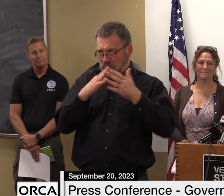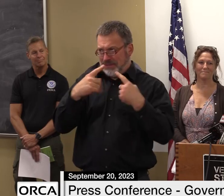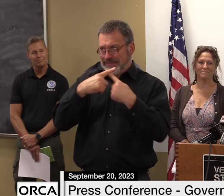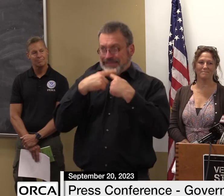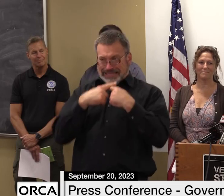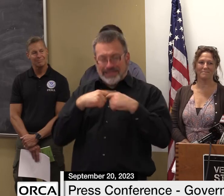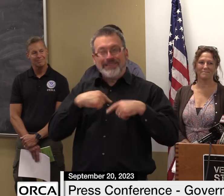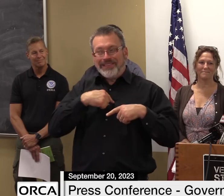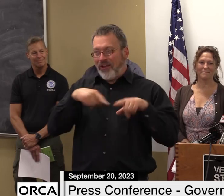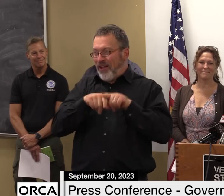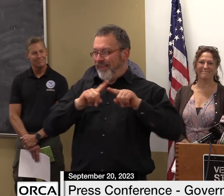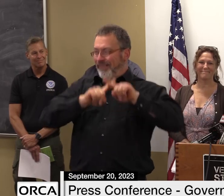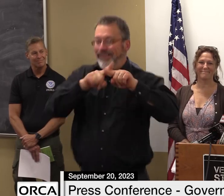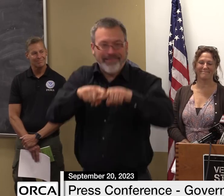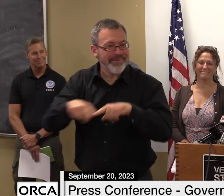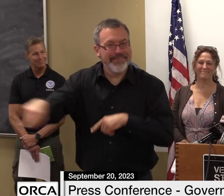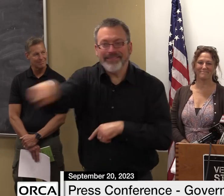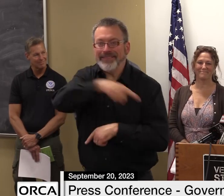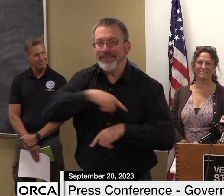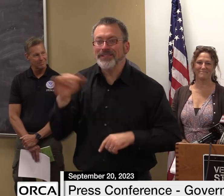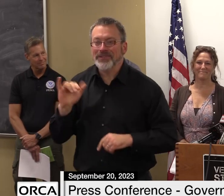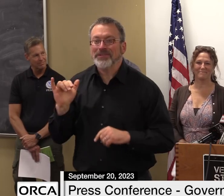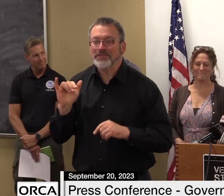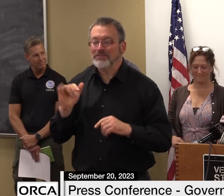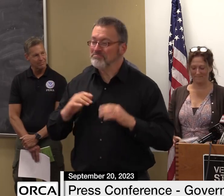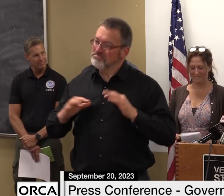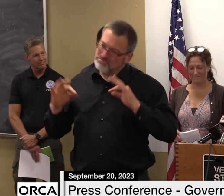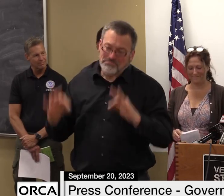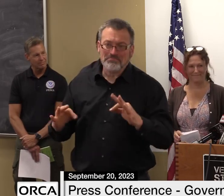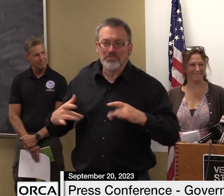With that, I will hand it over to Jen. Thank you.